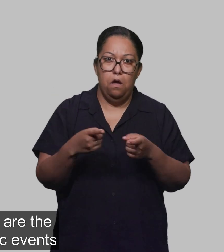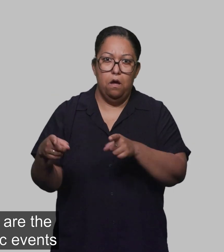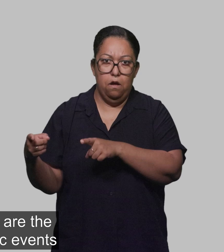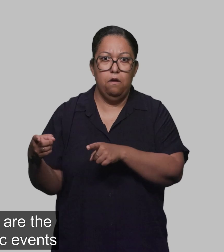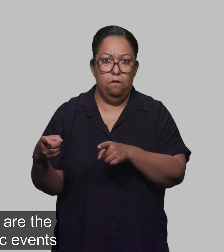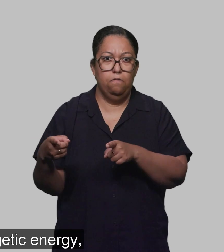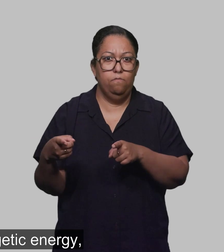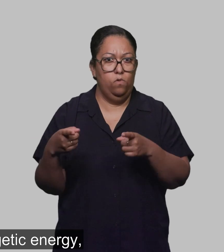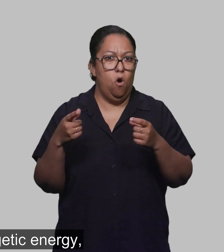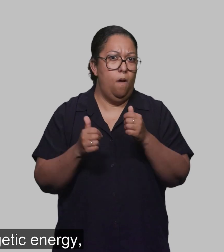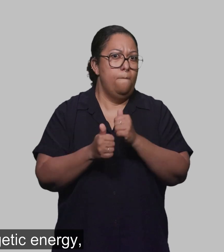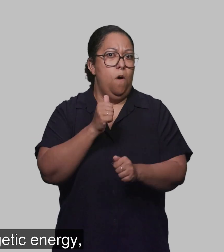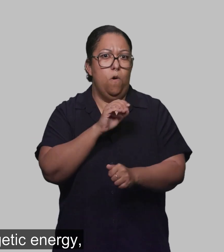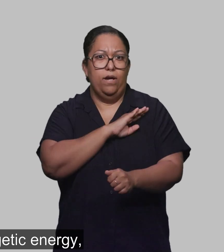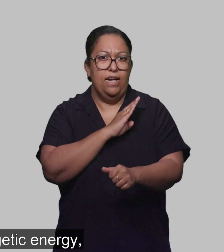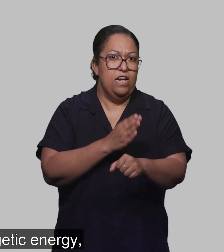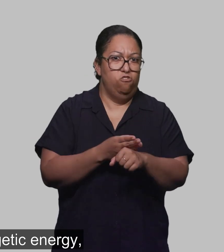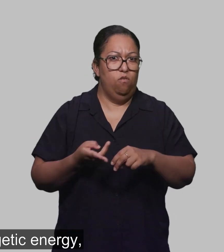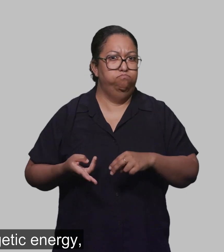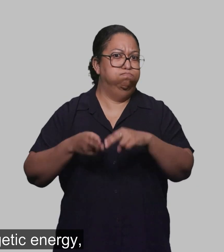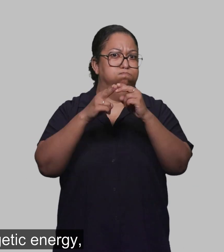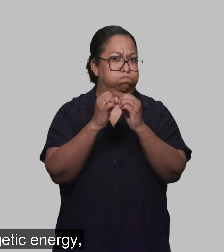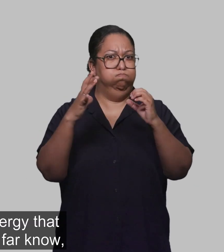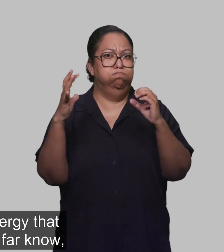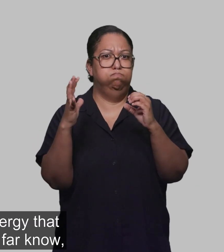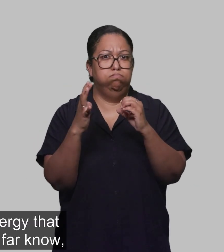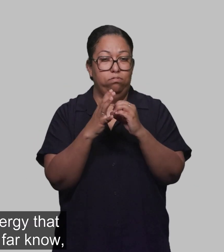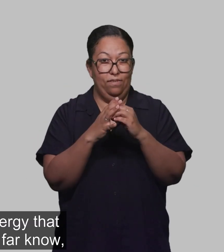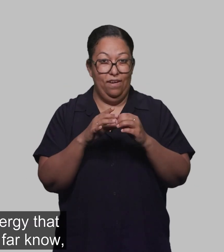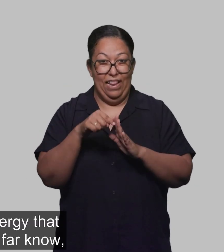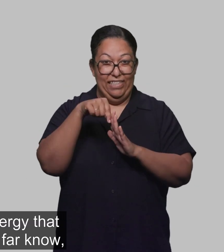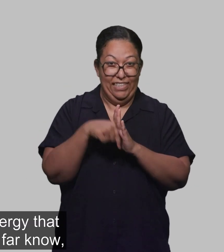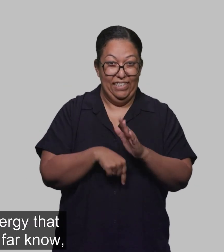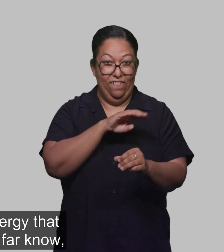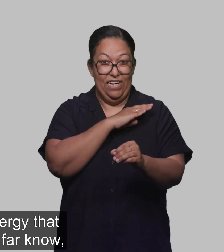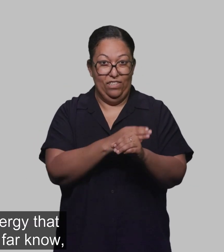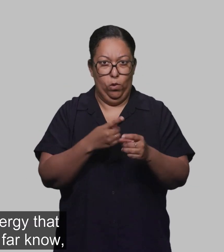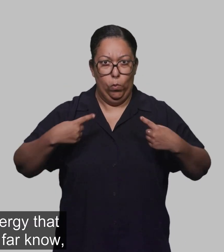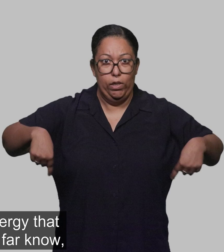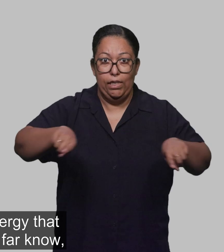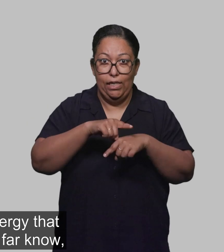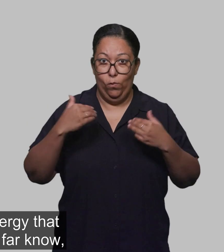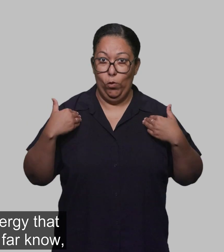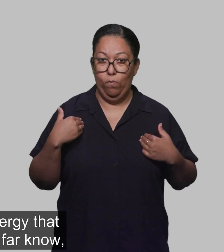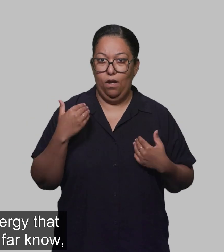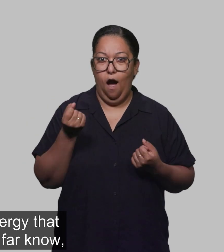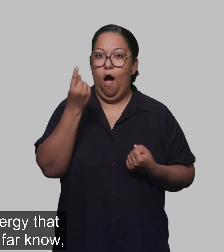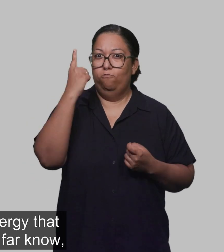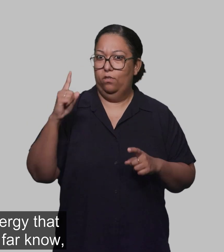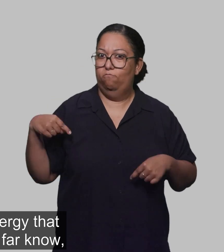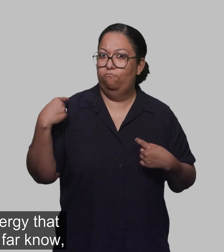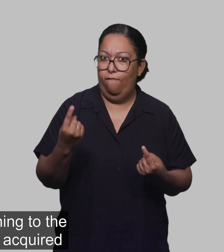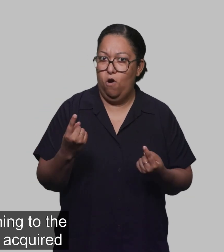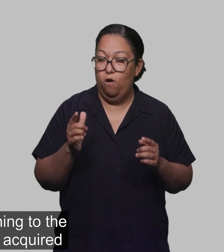energetic events or the most energetic energy, intensity of energy that we humans so far